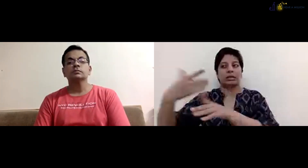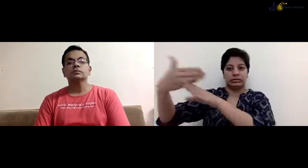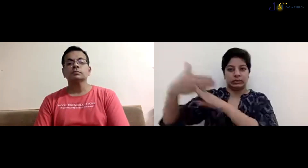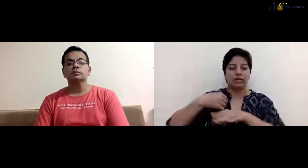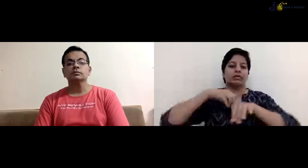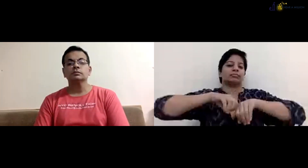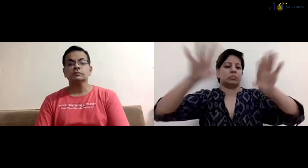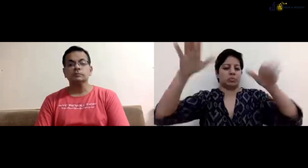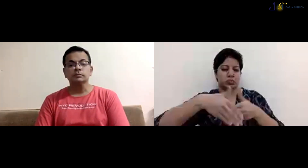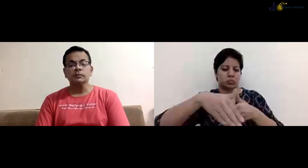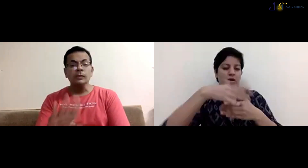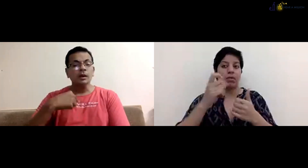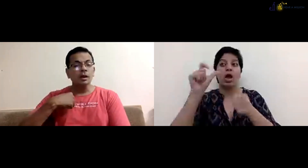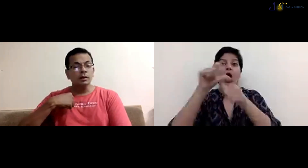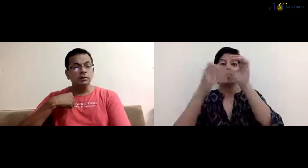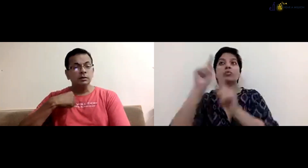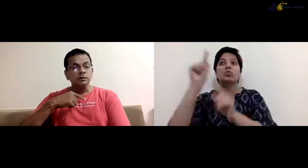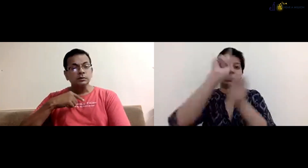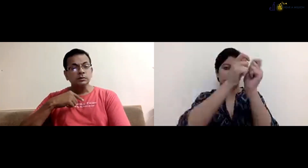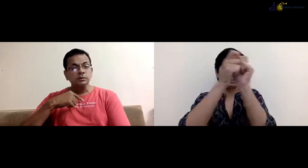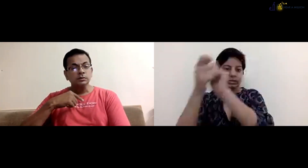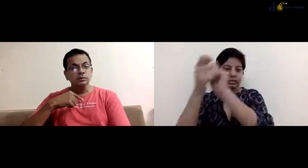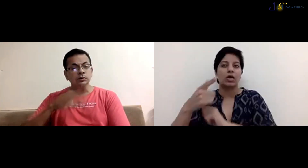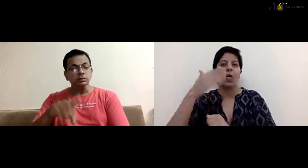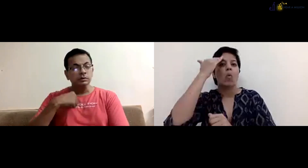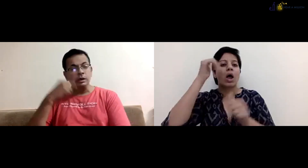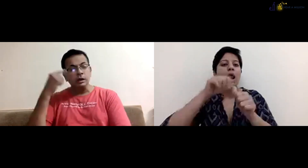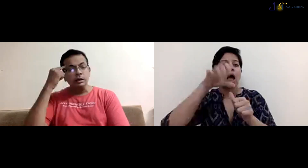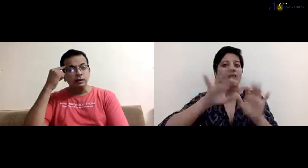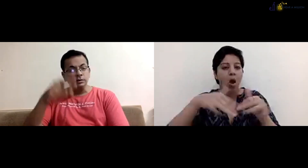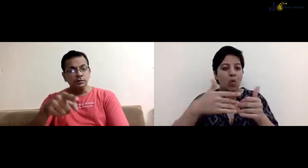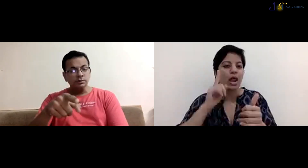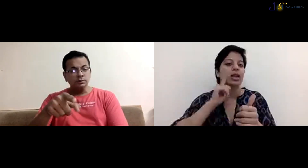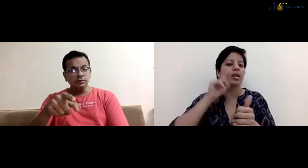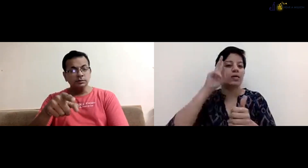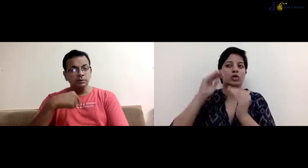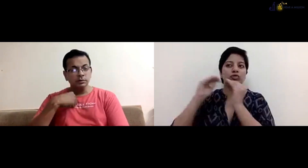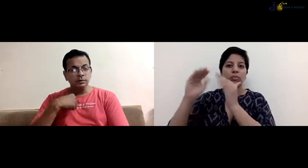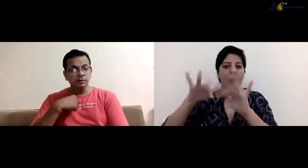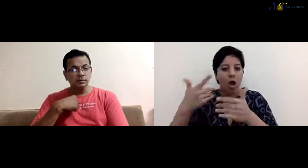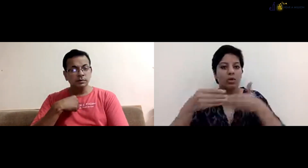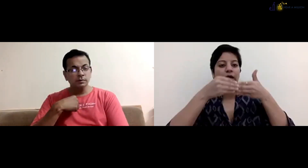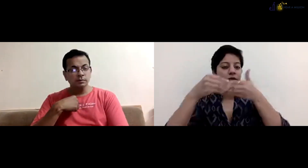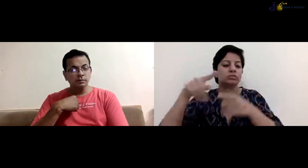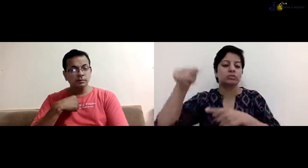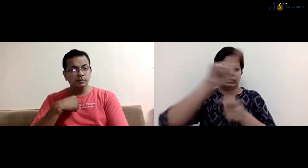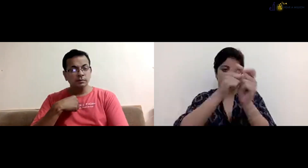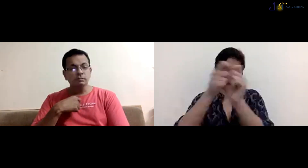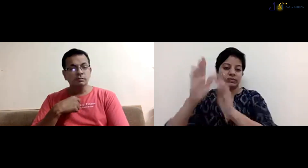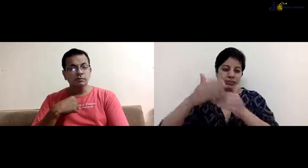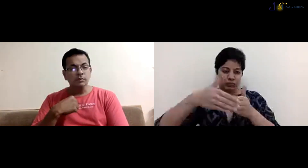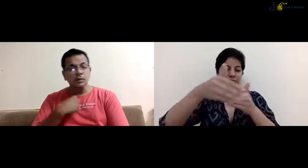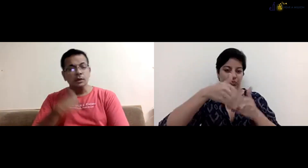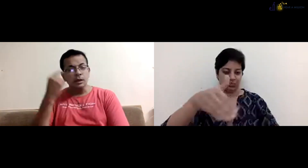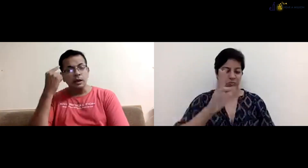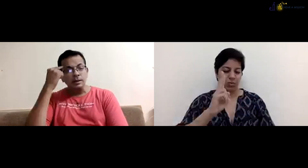syndrome, uh, we wanted to spread across the information related to them, how the deaf person along with the